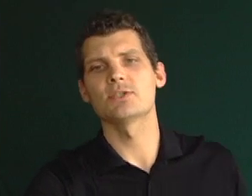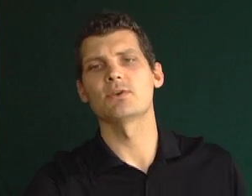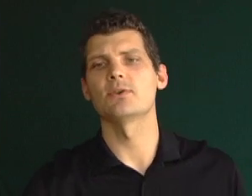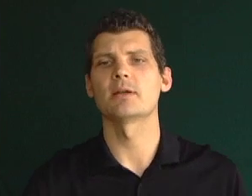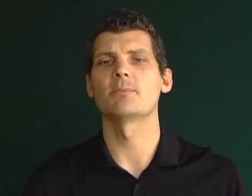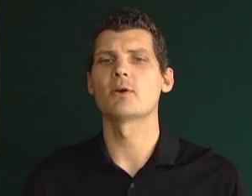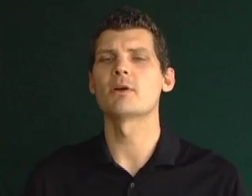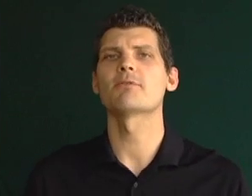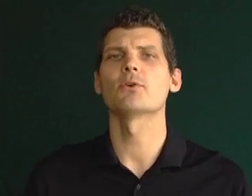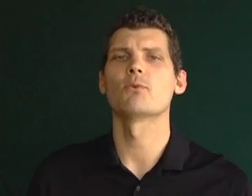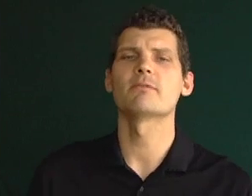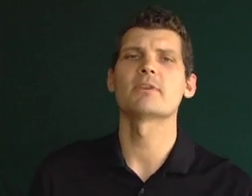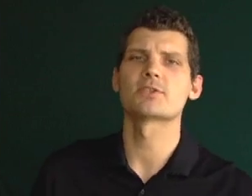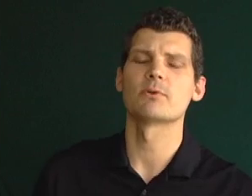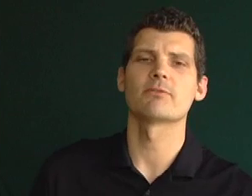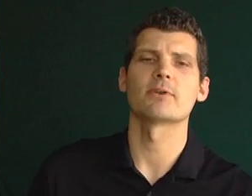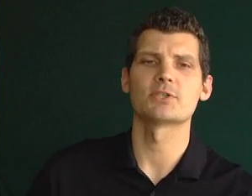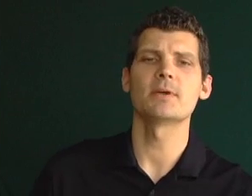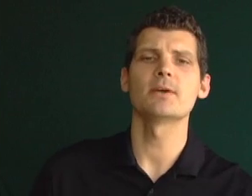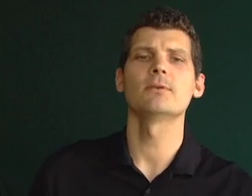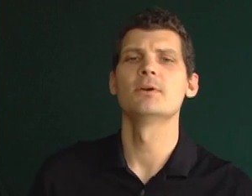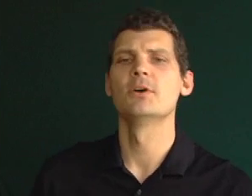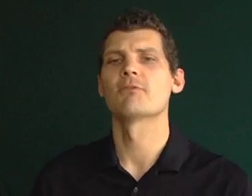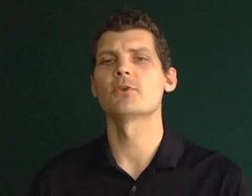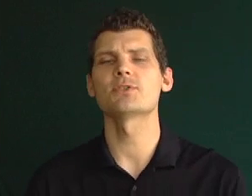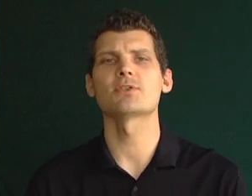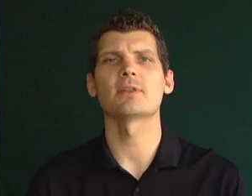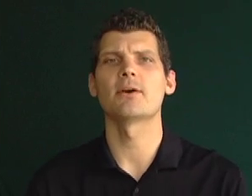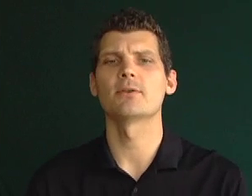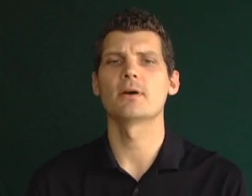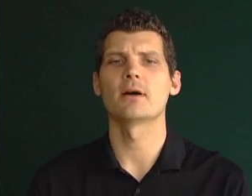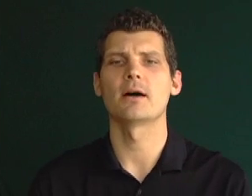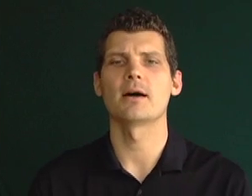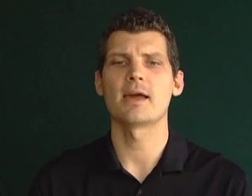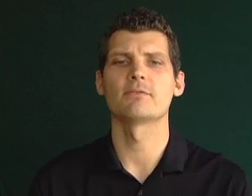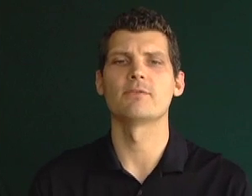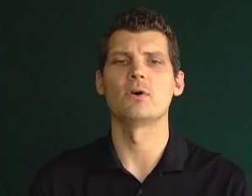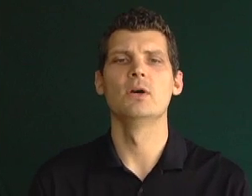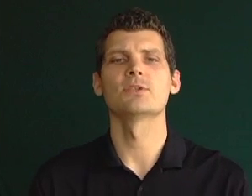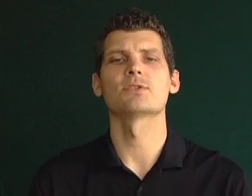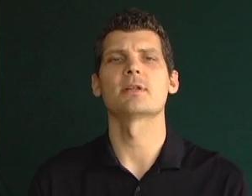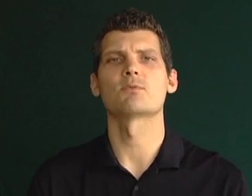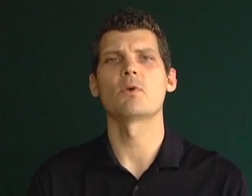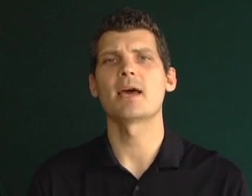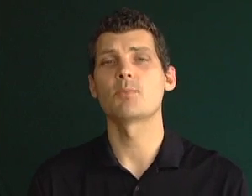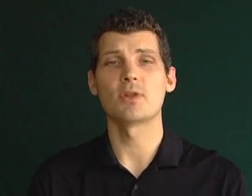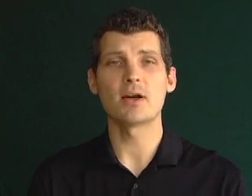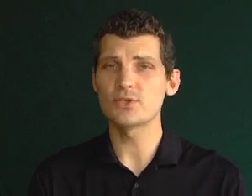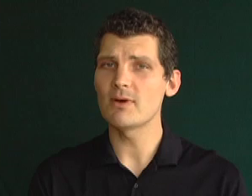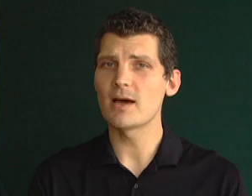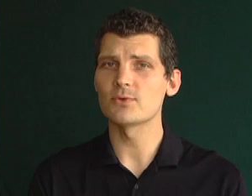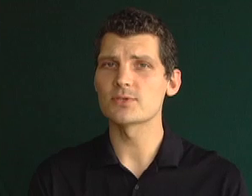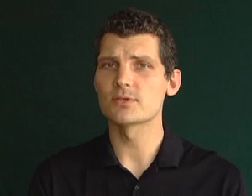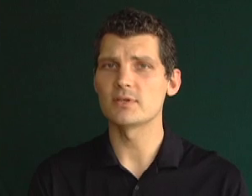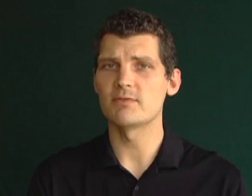So you get to pick 1 fruit and 1 vegetable for each meal. Fruits, you're allowed a handful. So that's 1 apple, not 2 apples, even